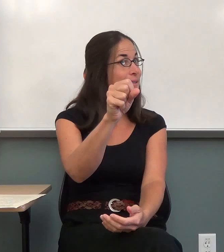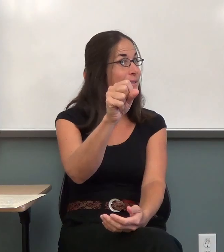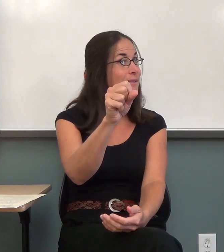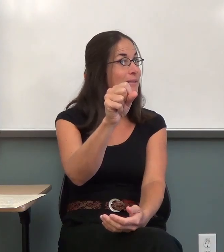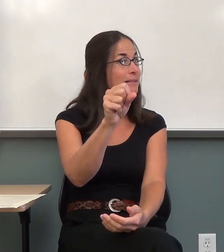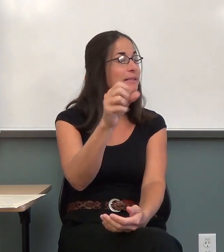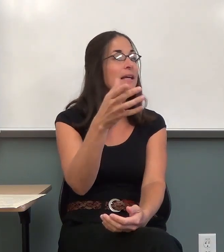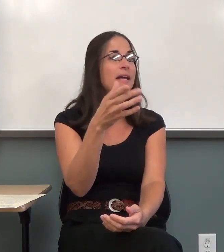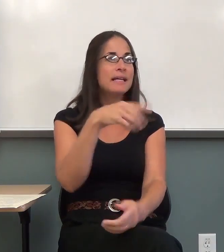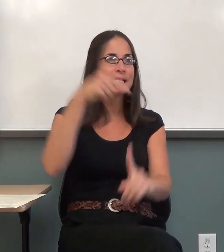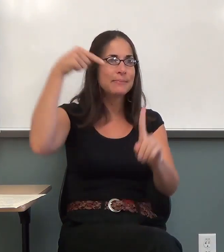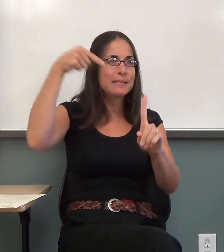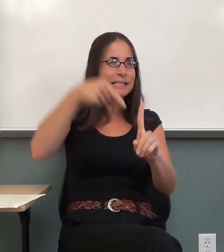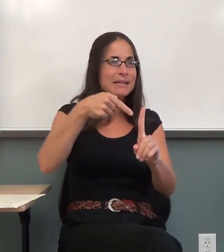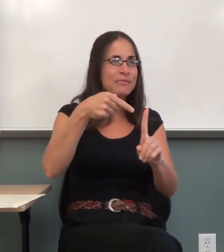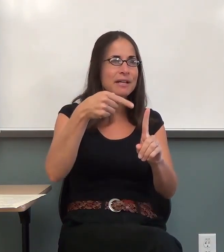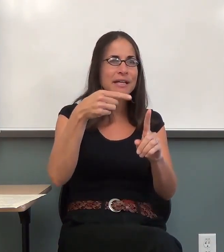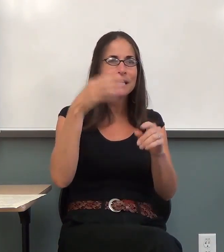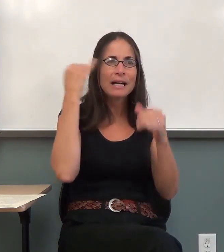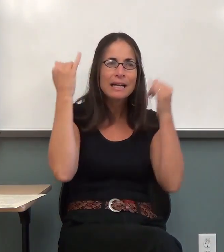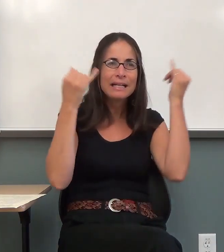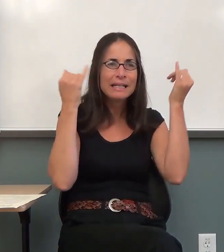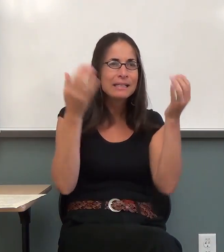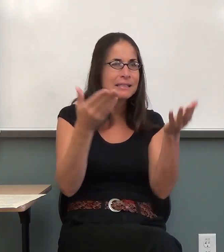Are they specific in any way?